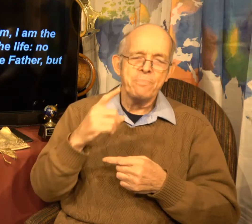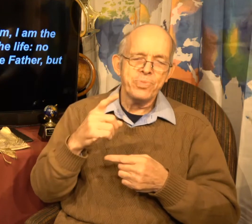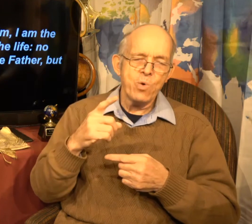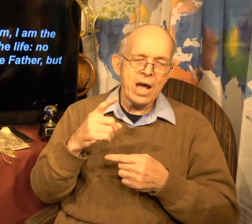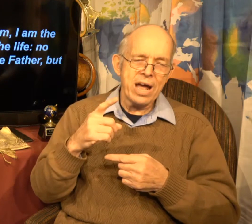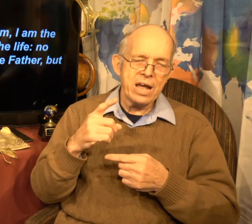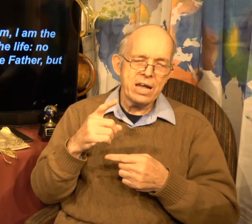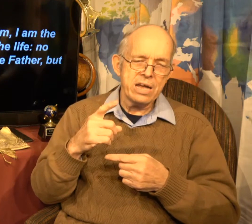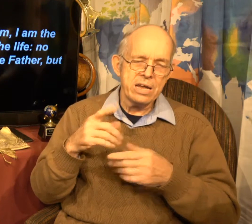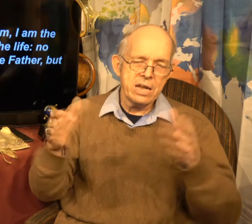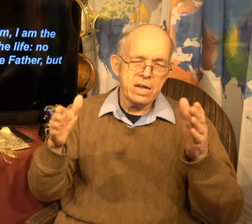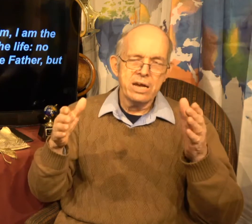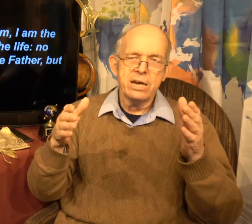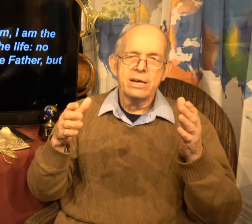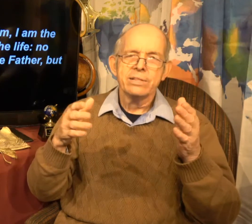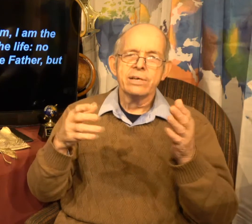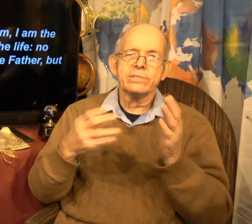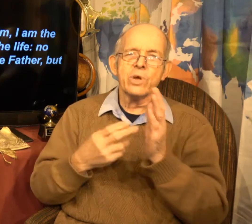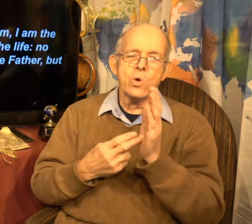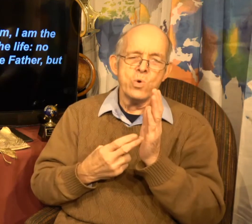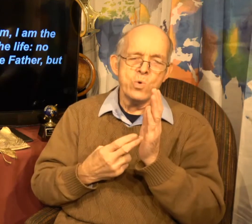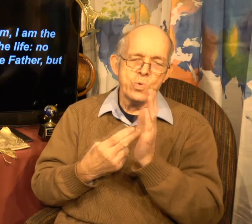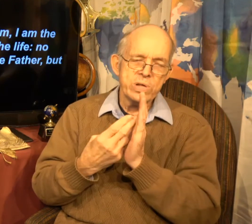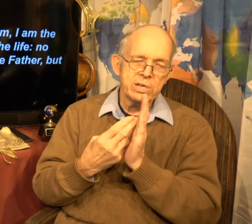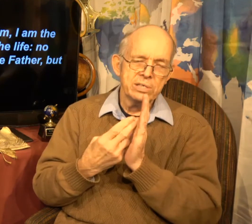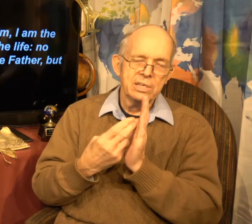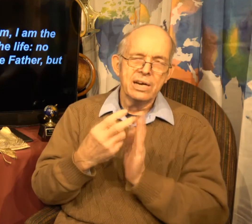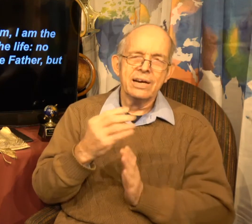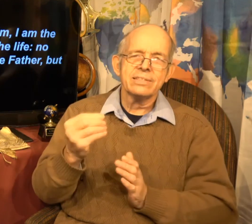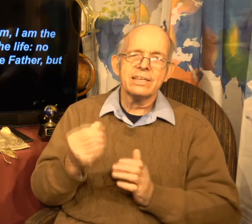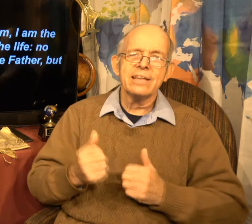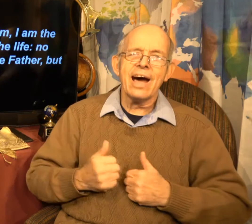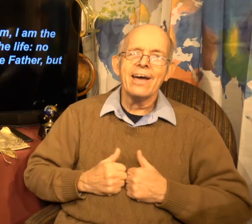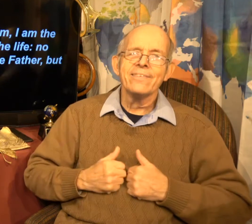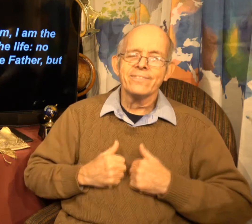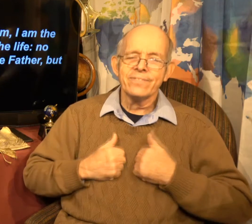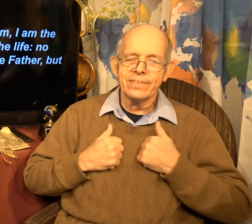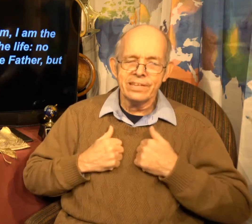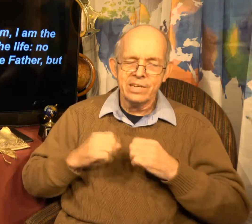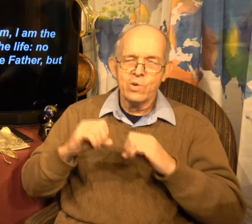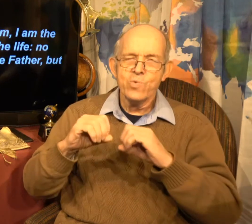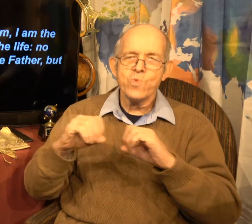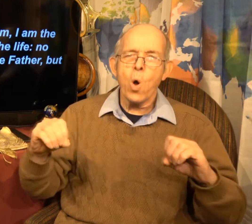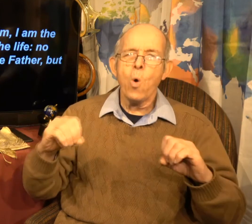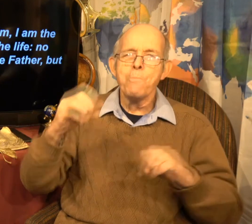the way, the truth, and the life. No